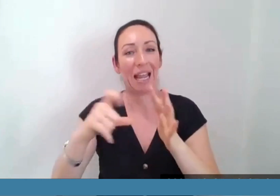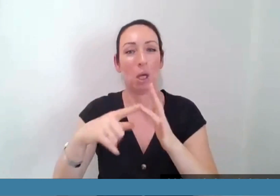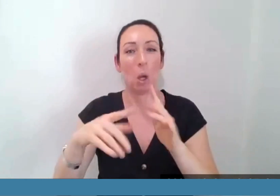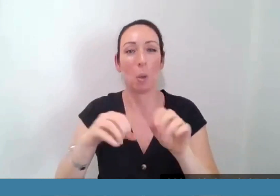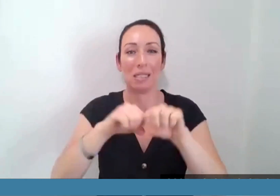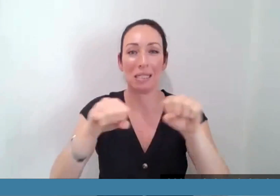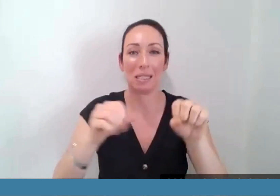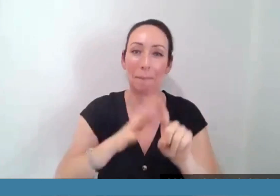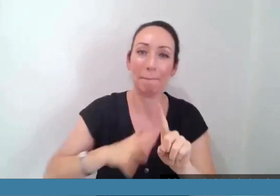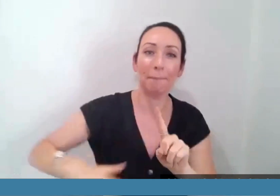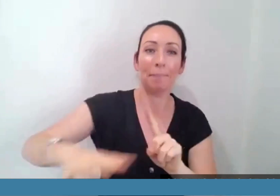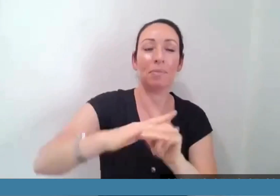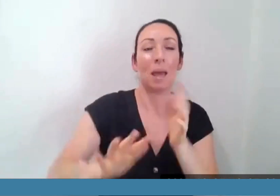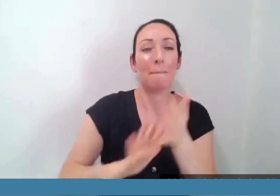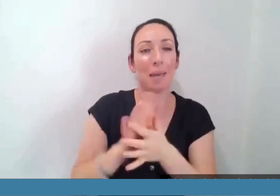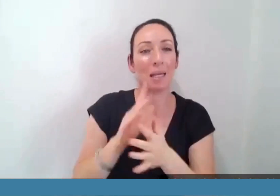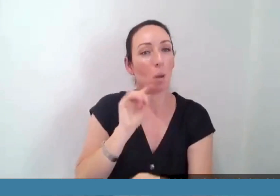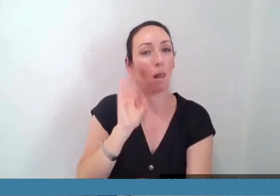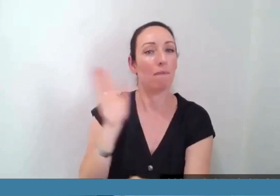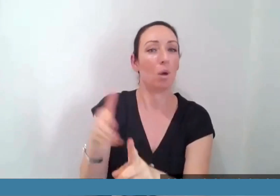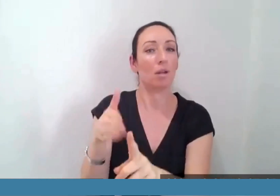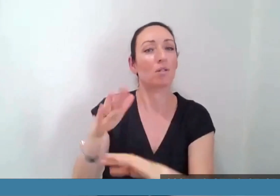priorities of people with disability.